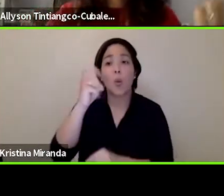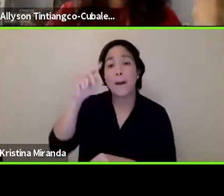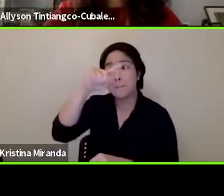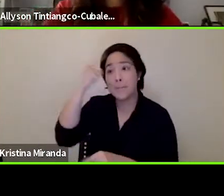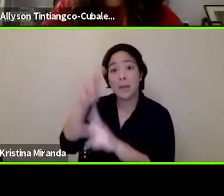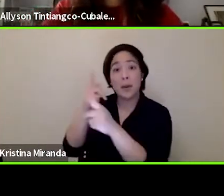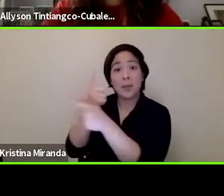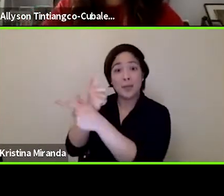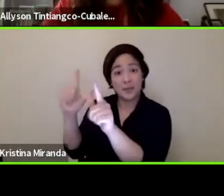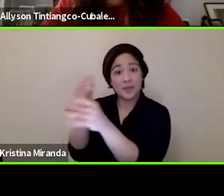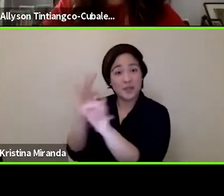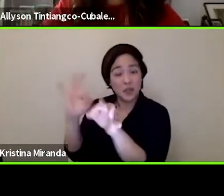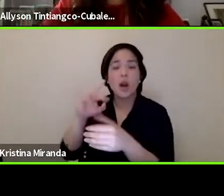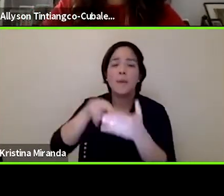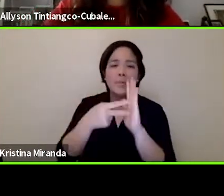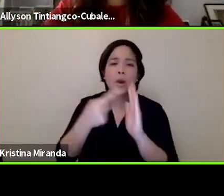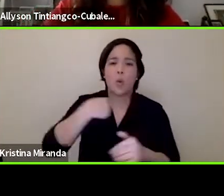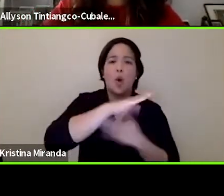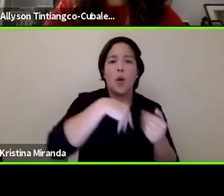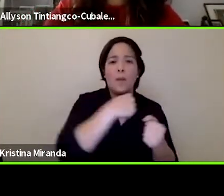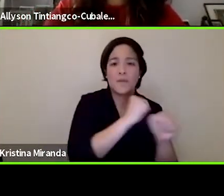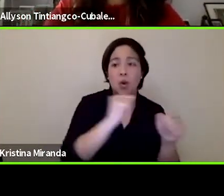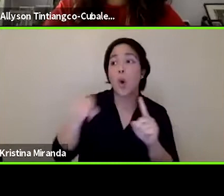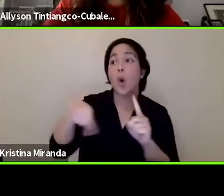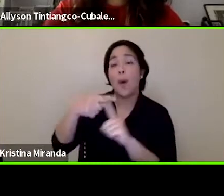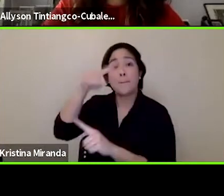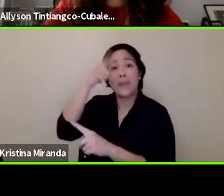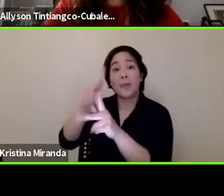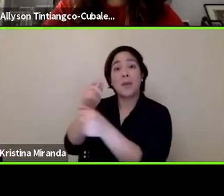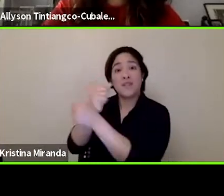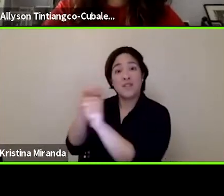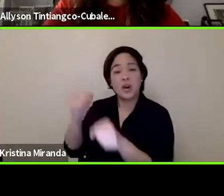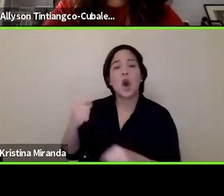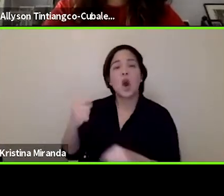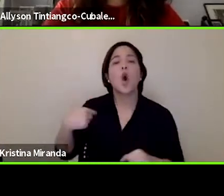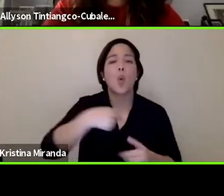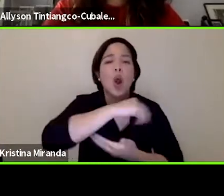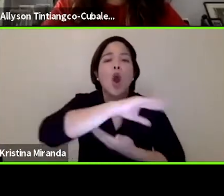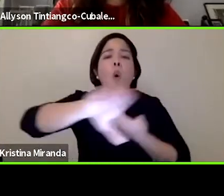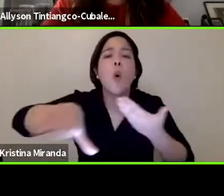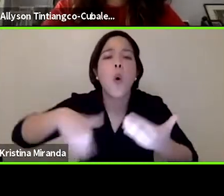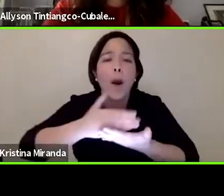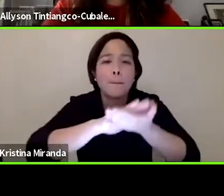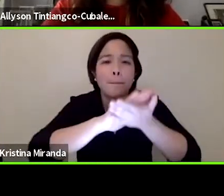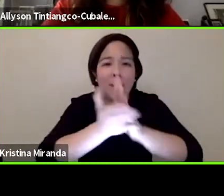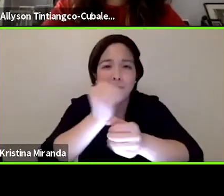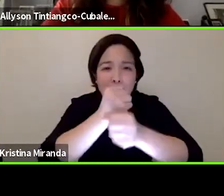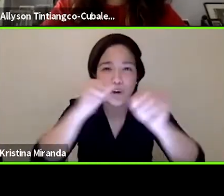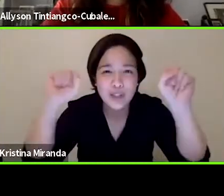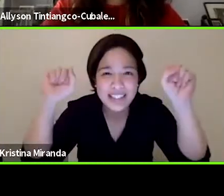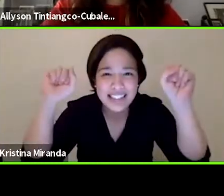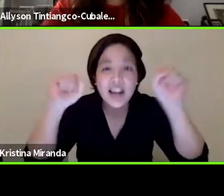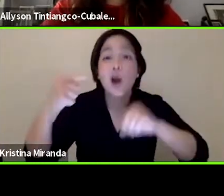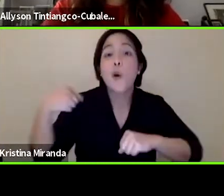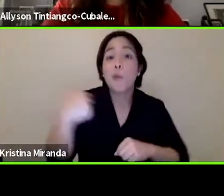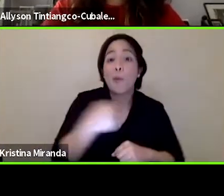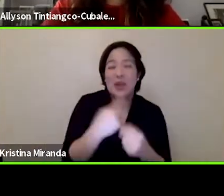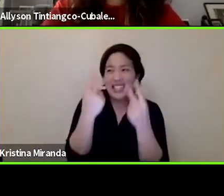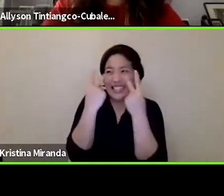get free. When Black people get free, we all get free. We see what is